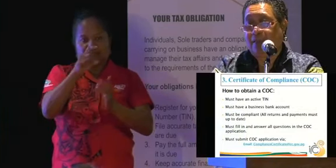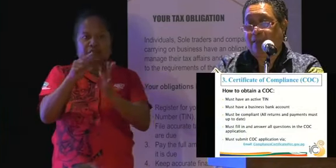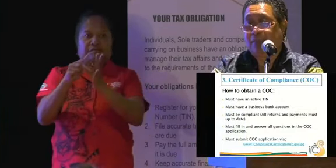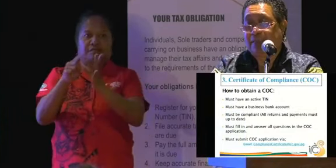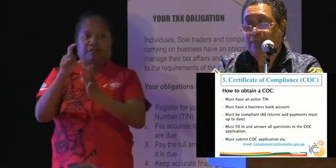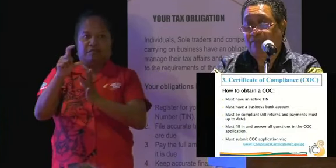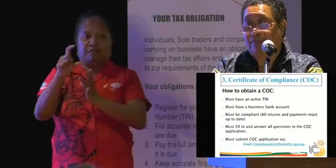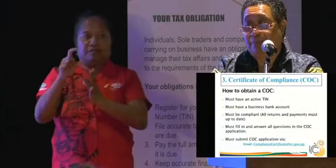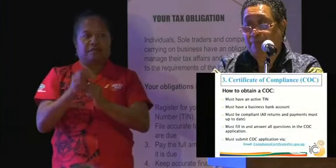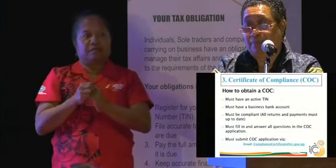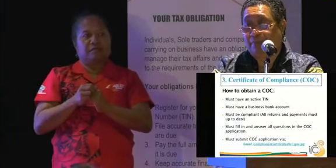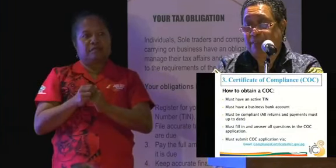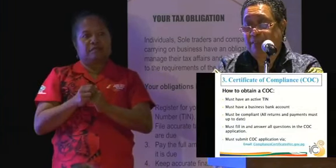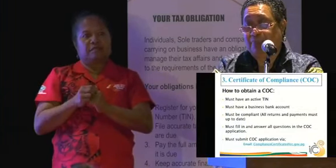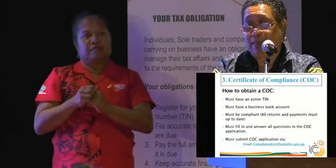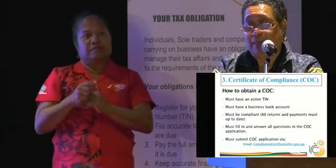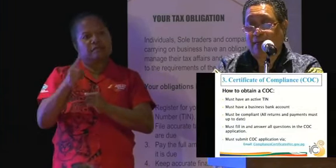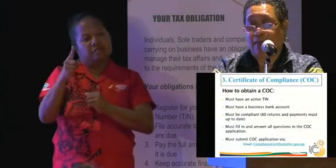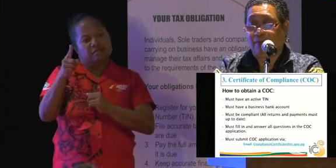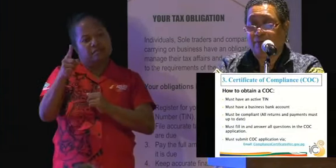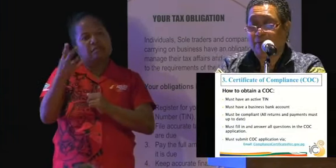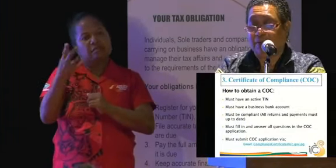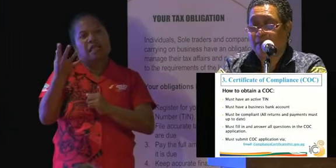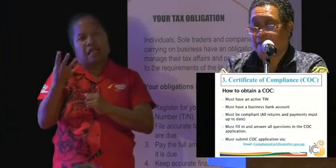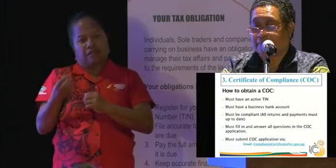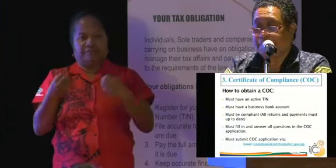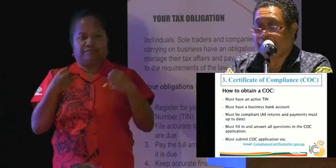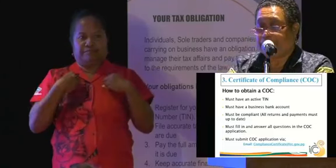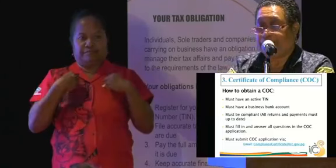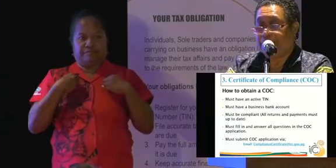Okay, you must have a business bank account.